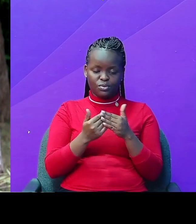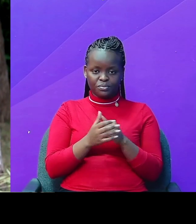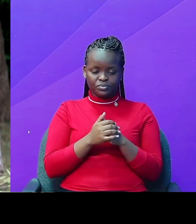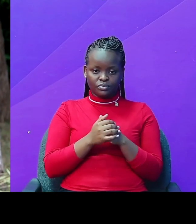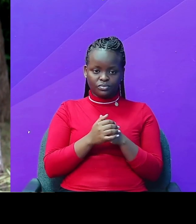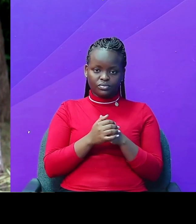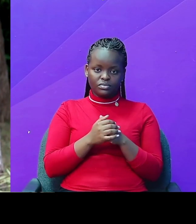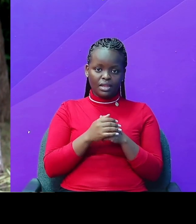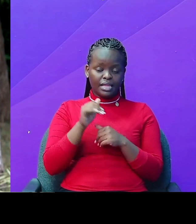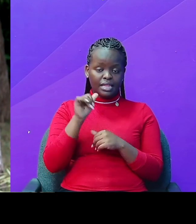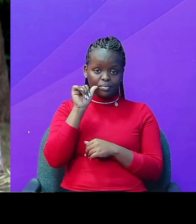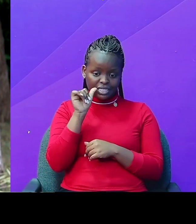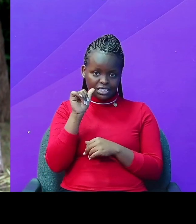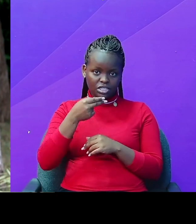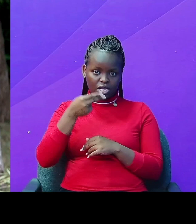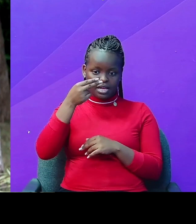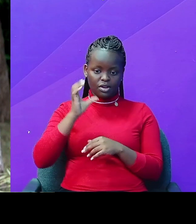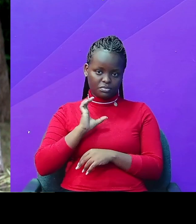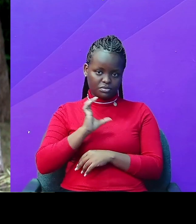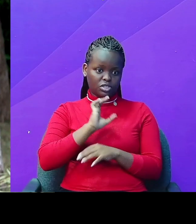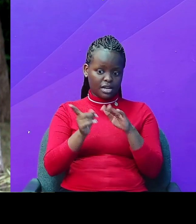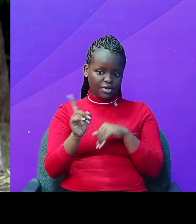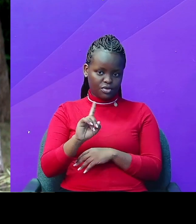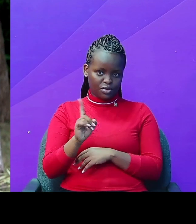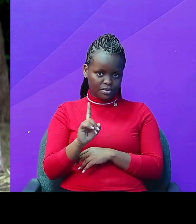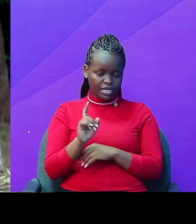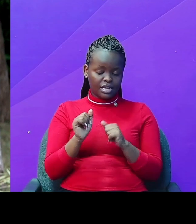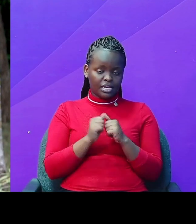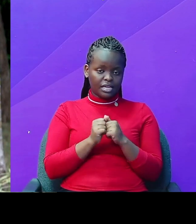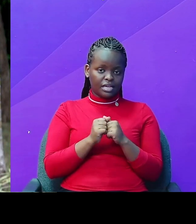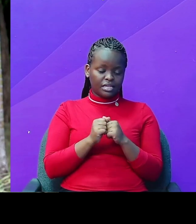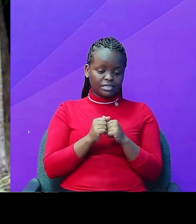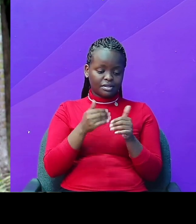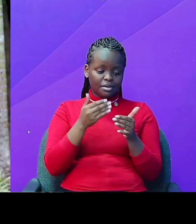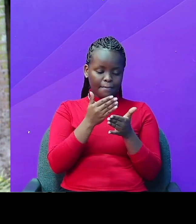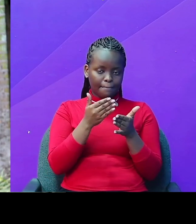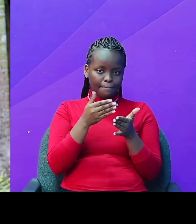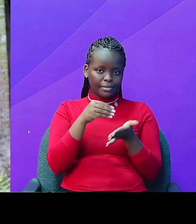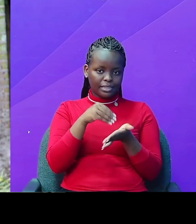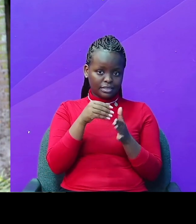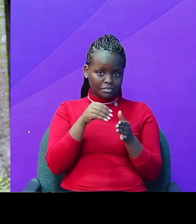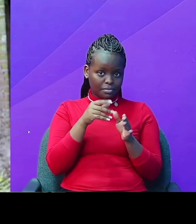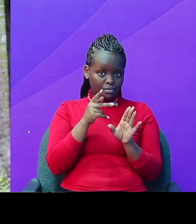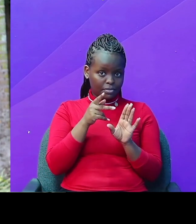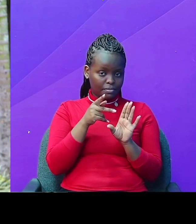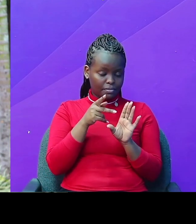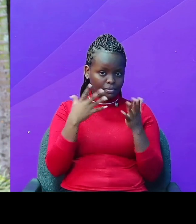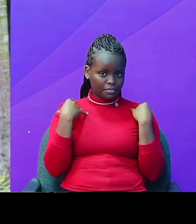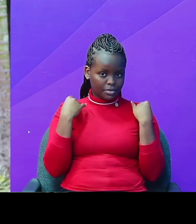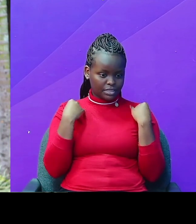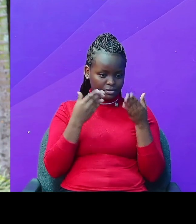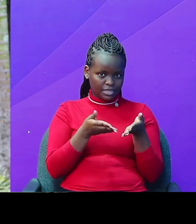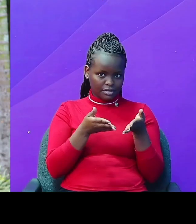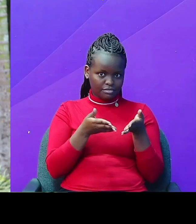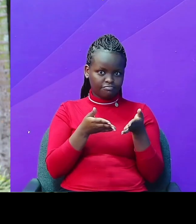So the British High Commission in Nairobi is taking part of this program called Girls Takeover that Plan